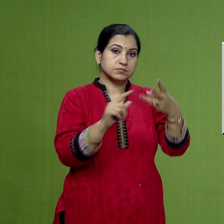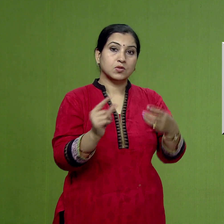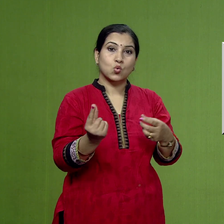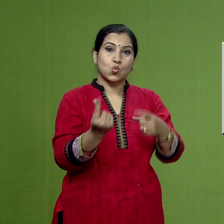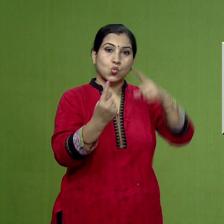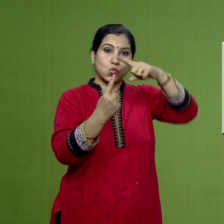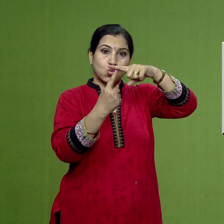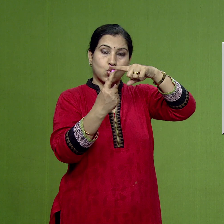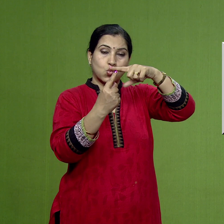Uttarakhand,